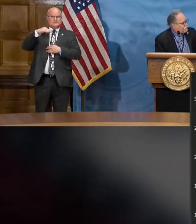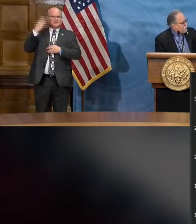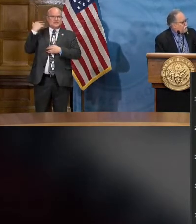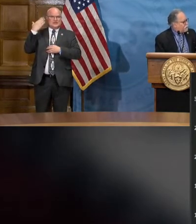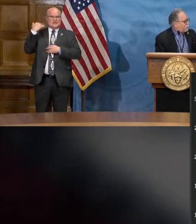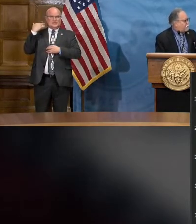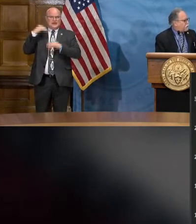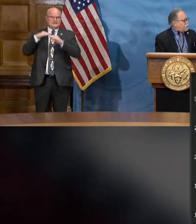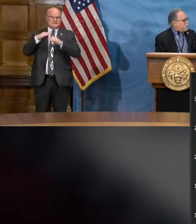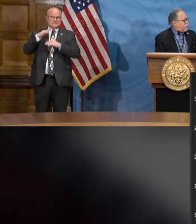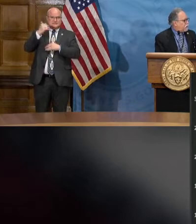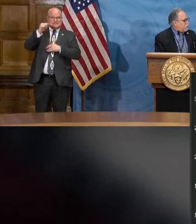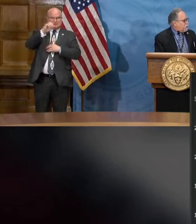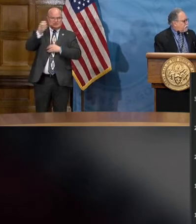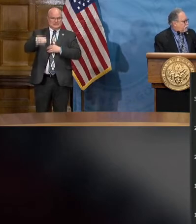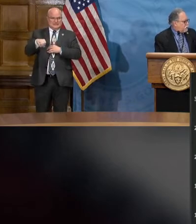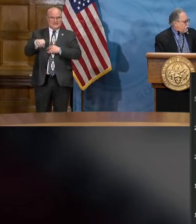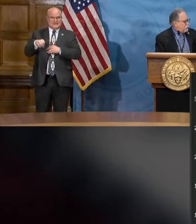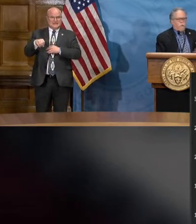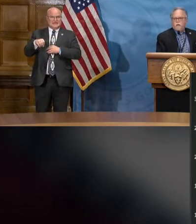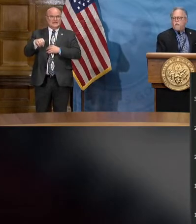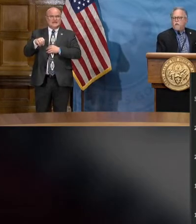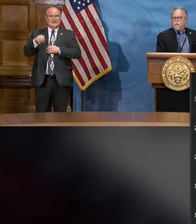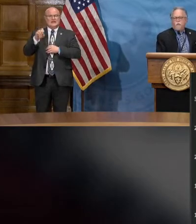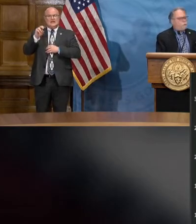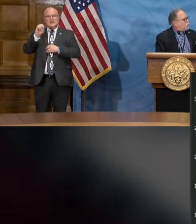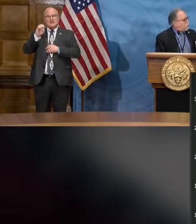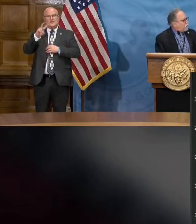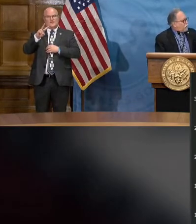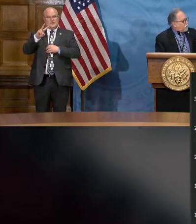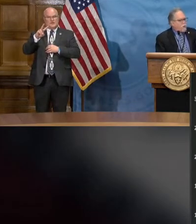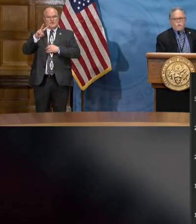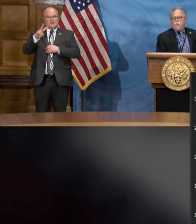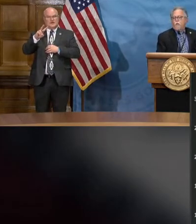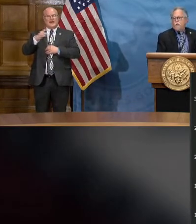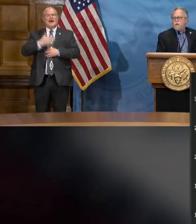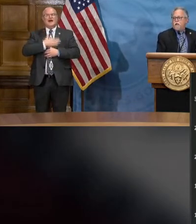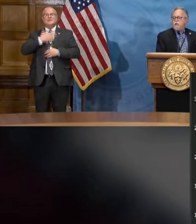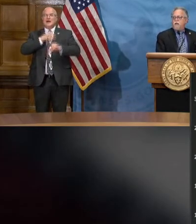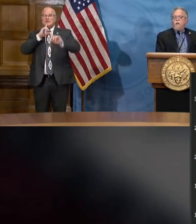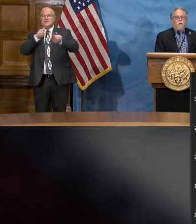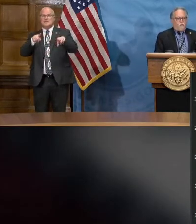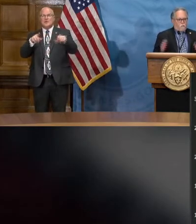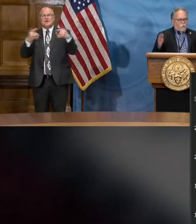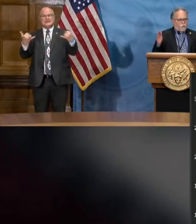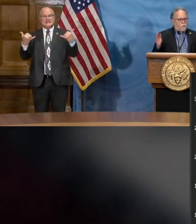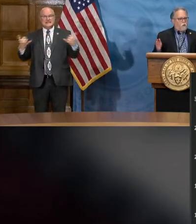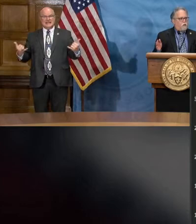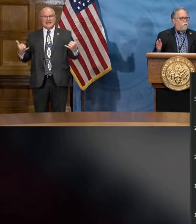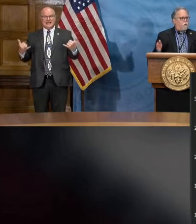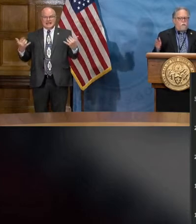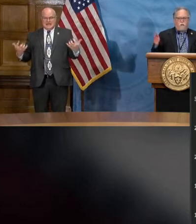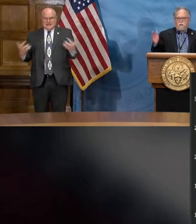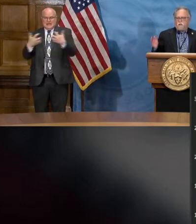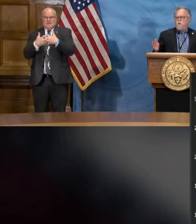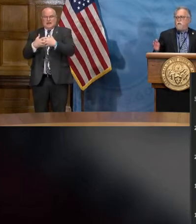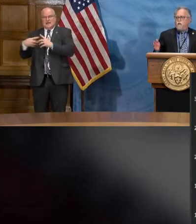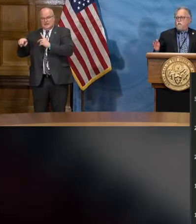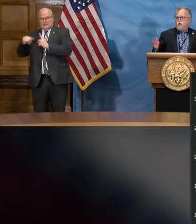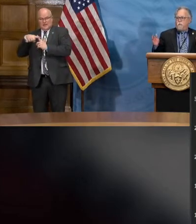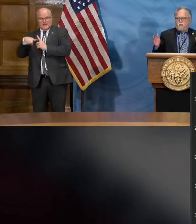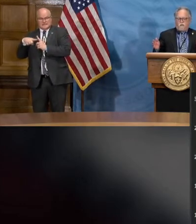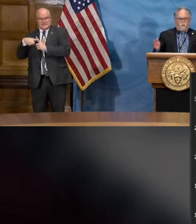passed above that 10% line in early November. I'm happy to report today that when combining both the